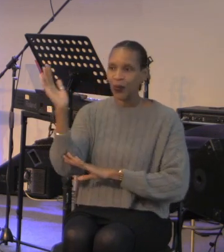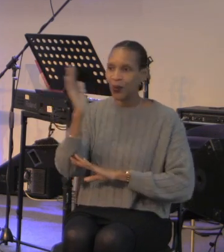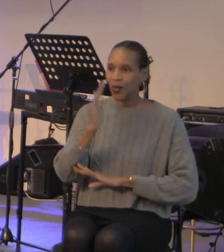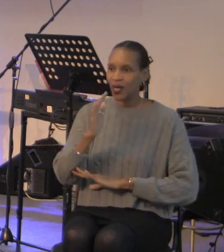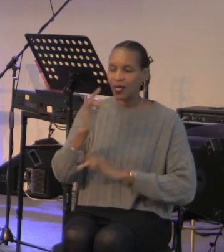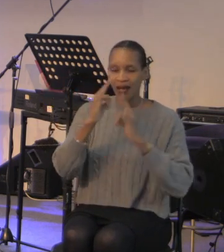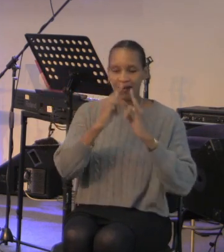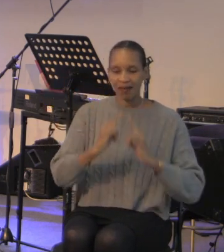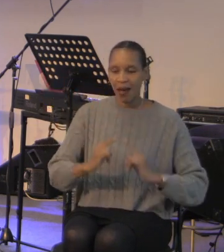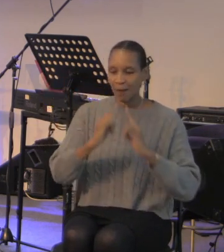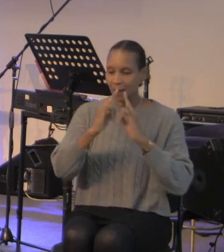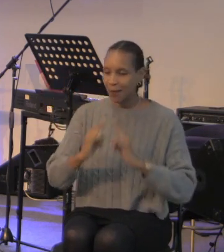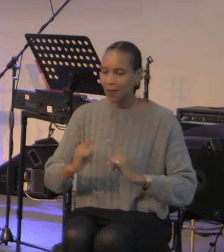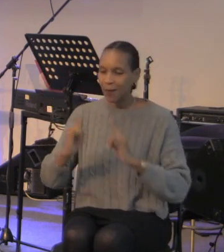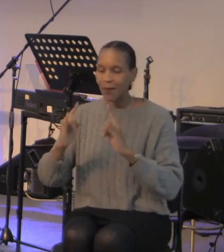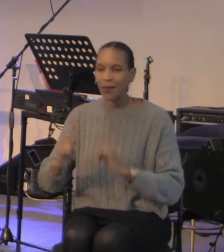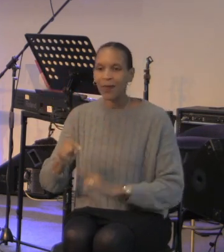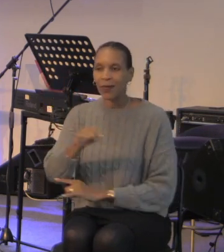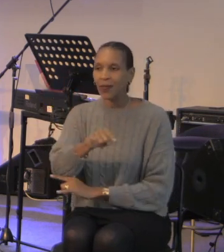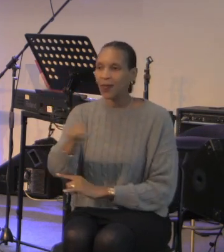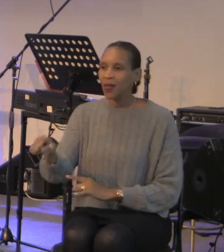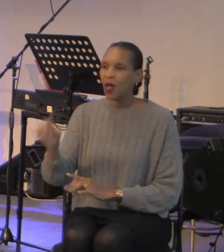there by the water.